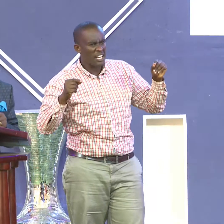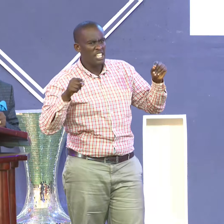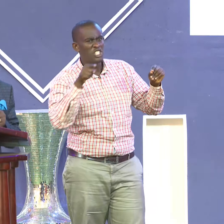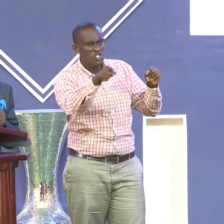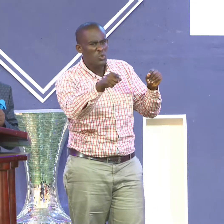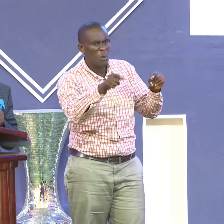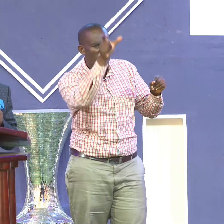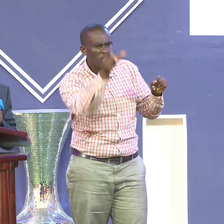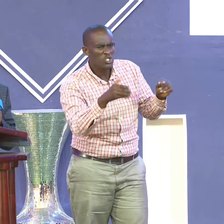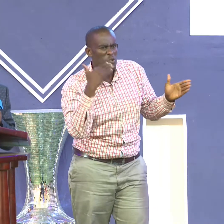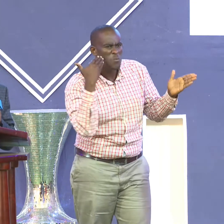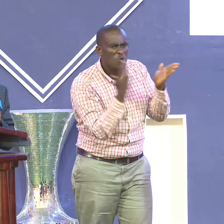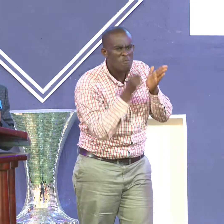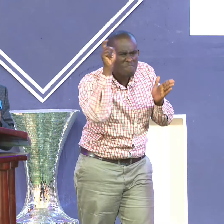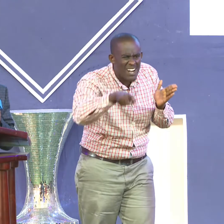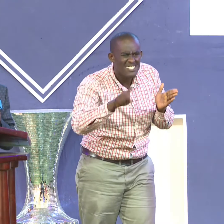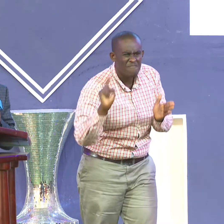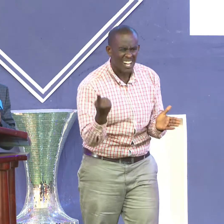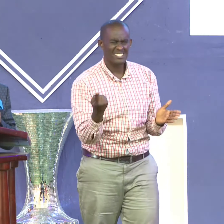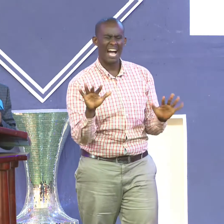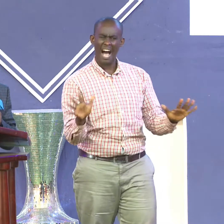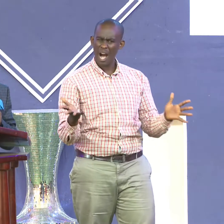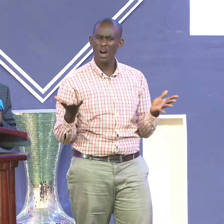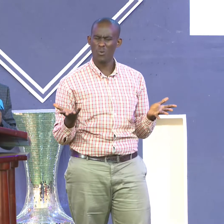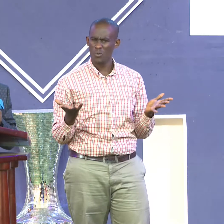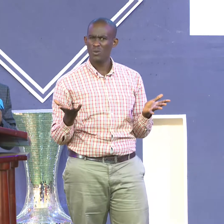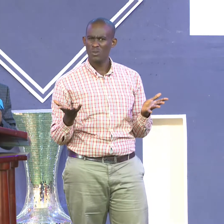by you has to be approved by you.